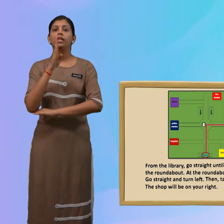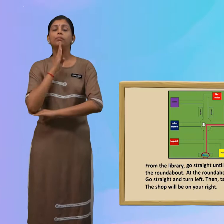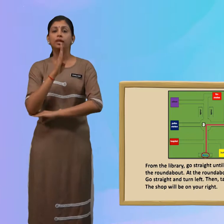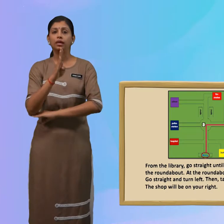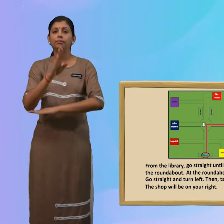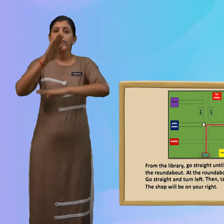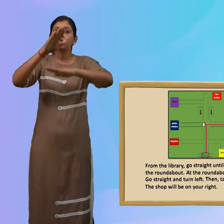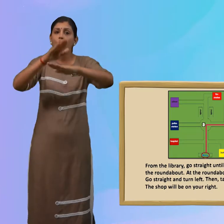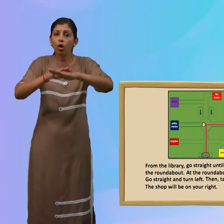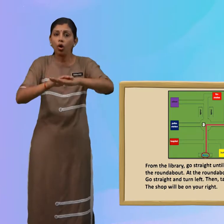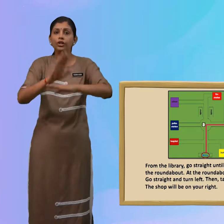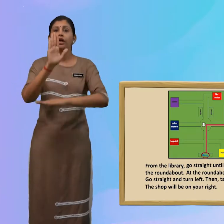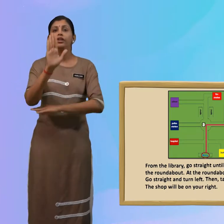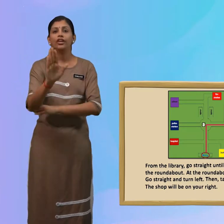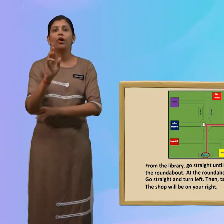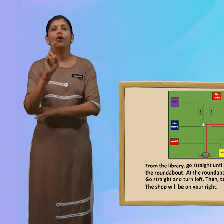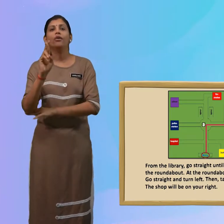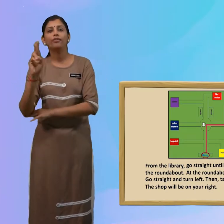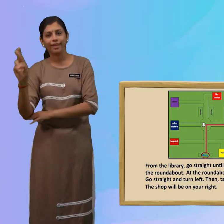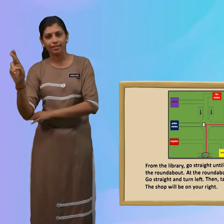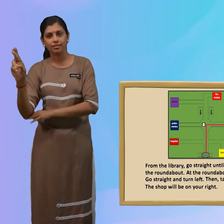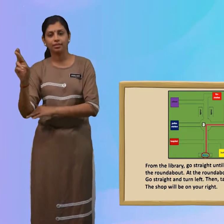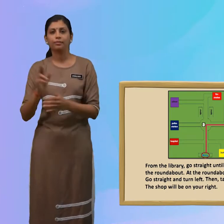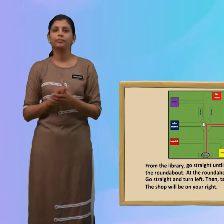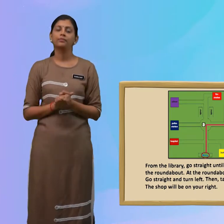be on your right.